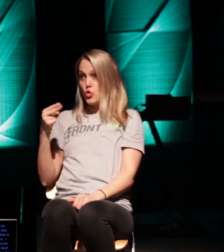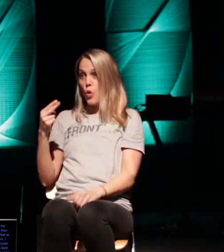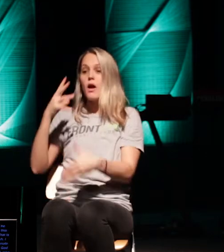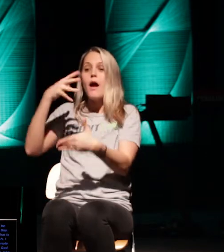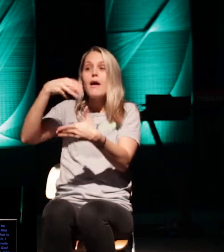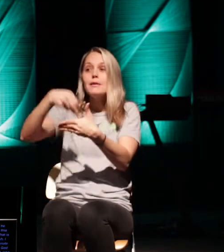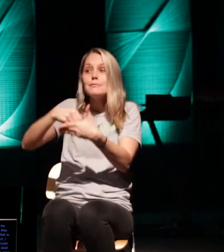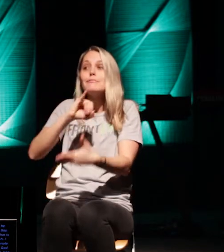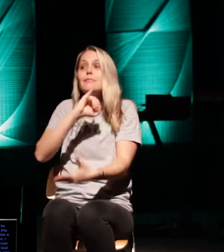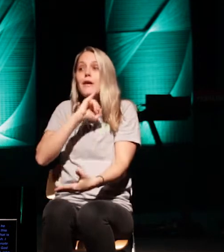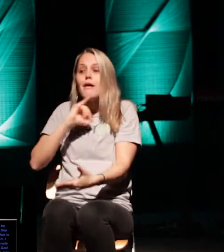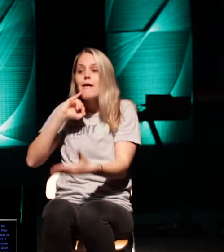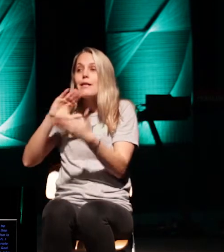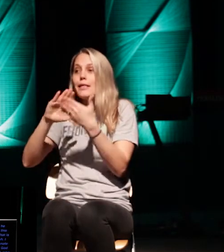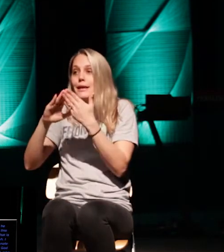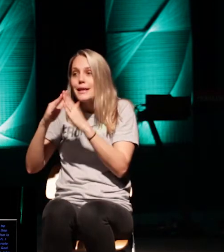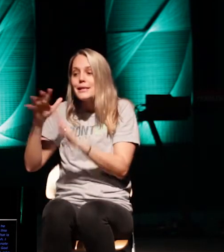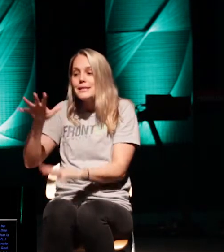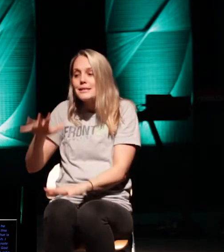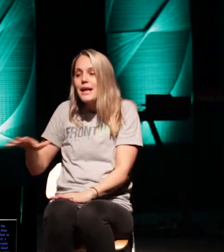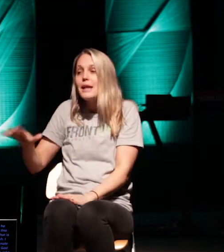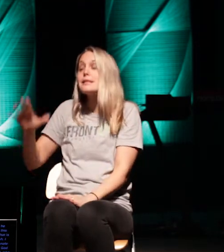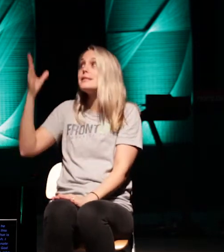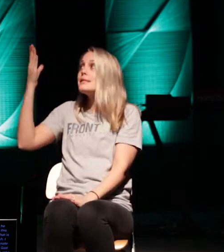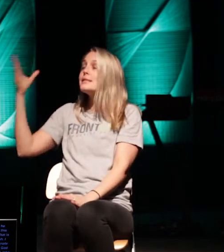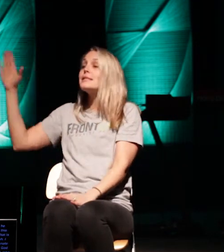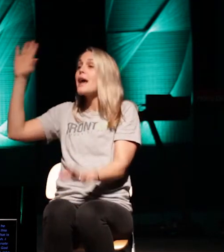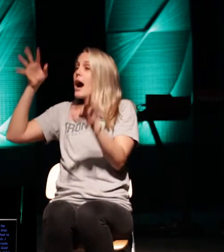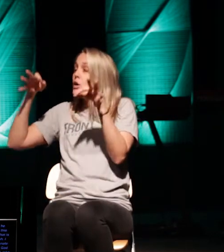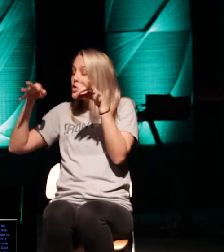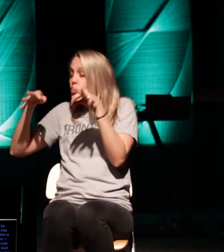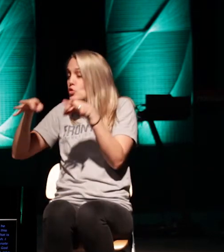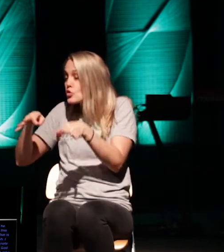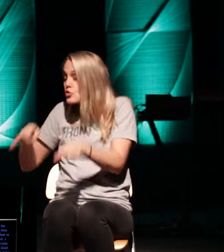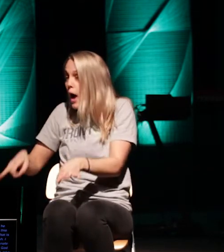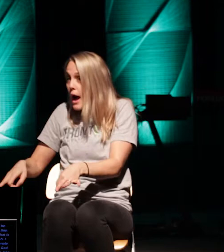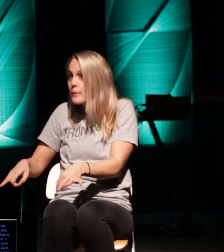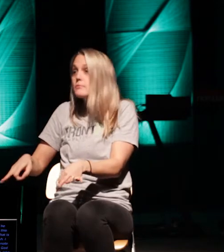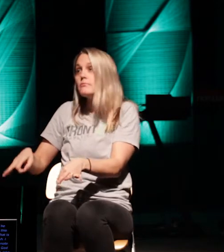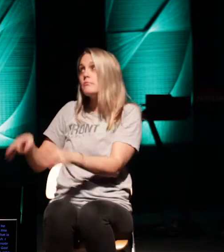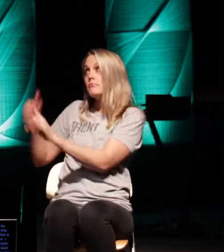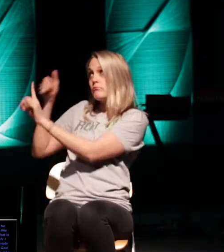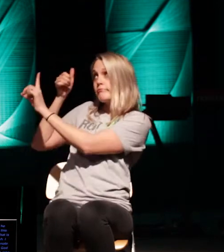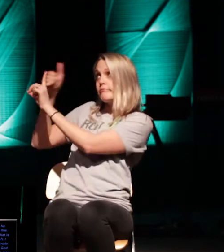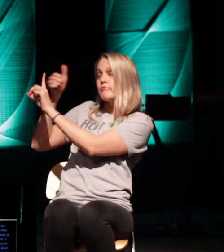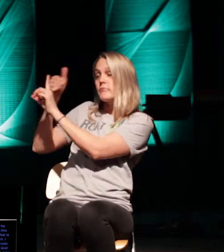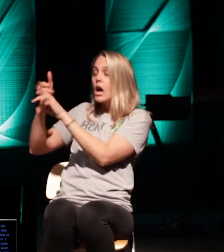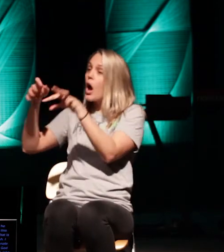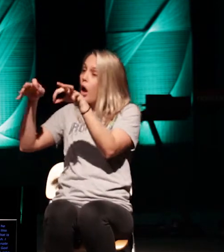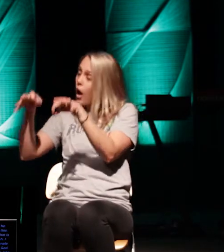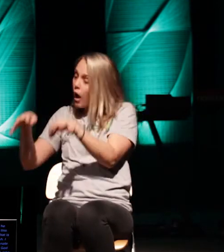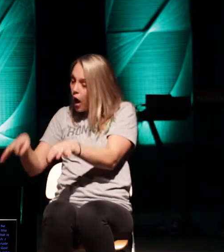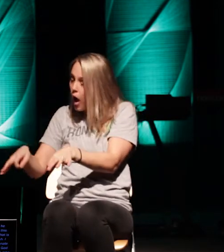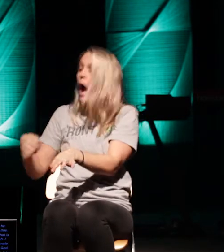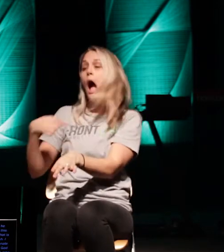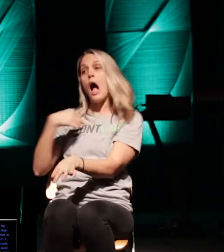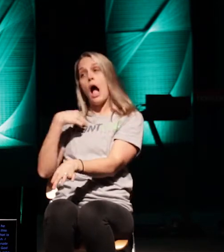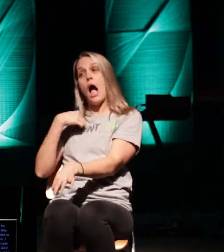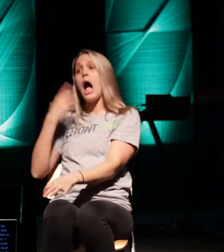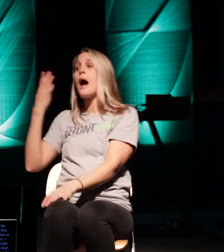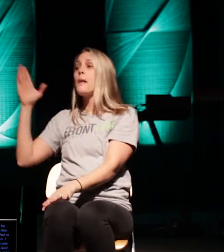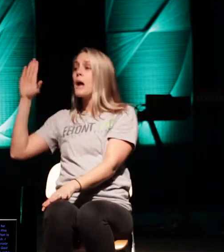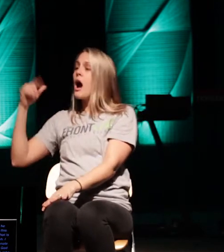And God describes himself to the Israelites in Exodus and says, I'm a God